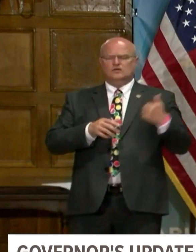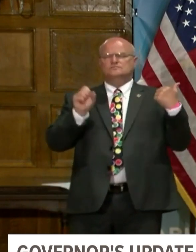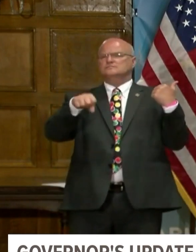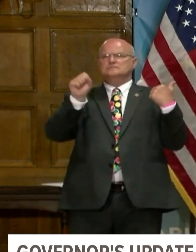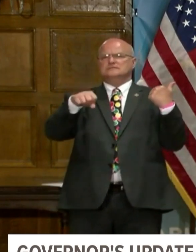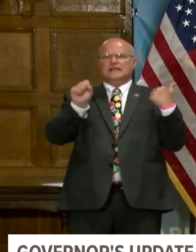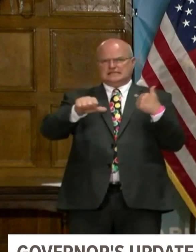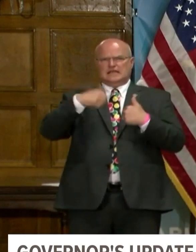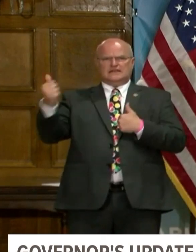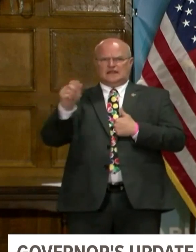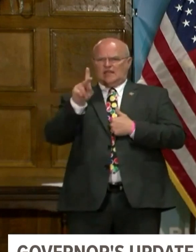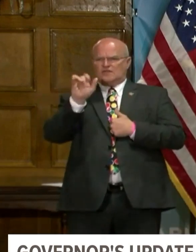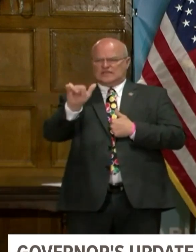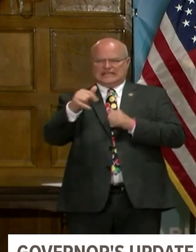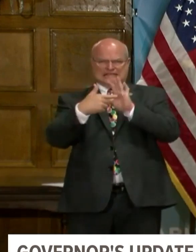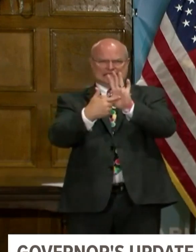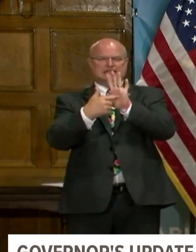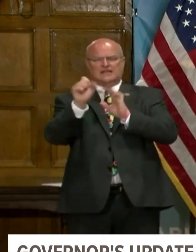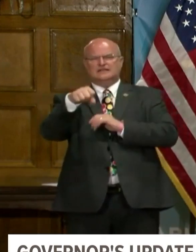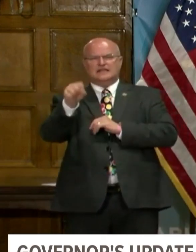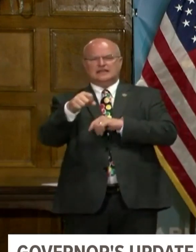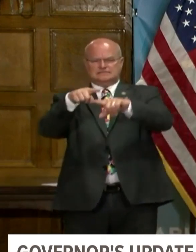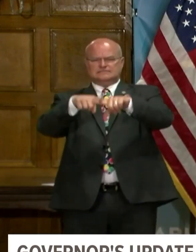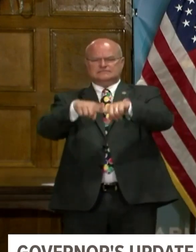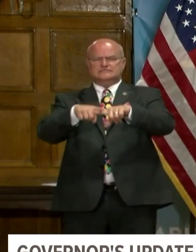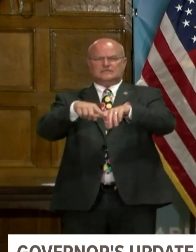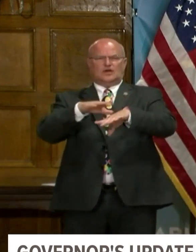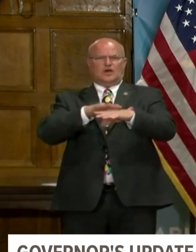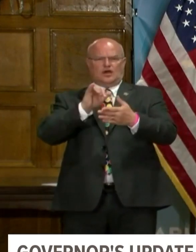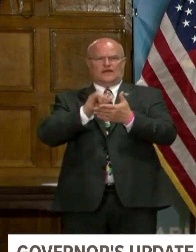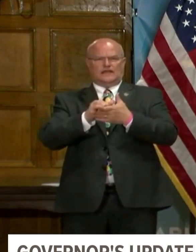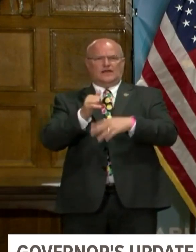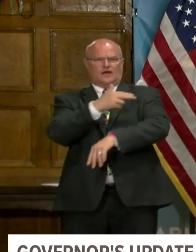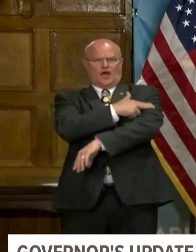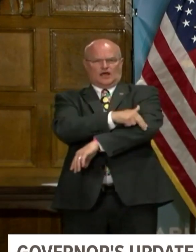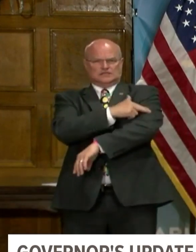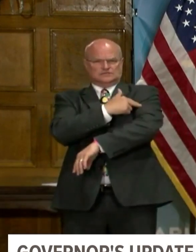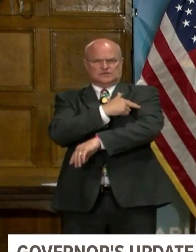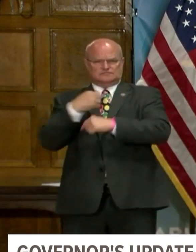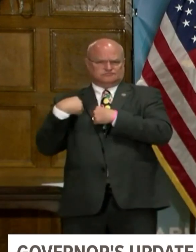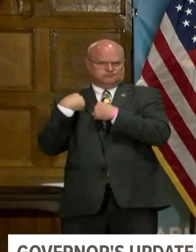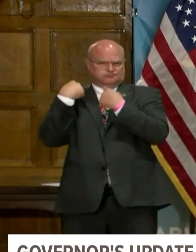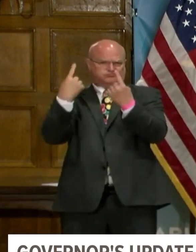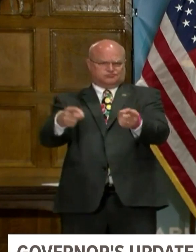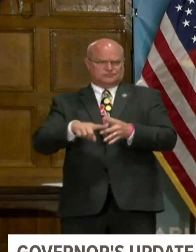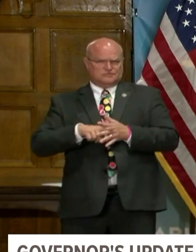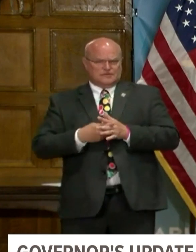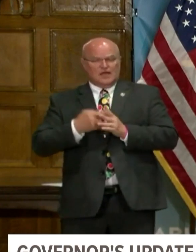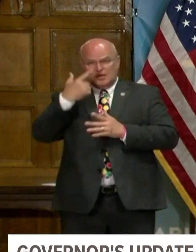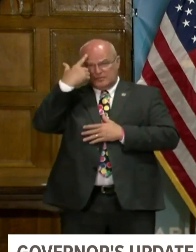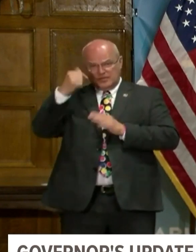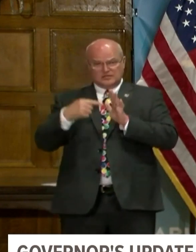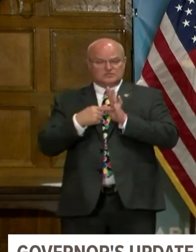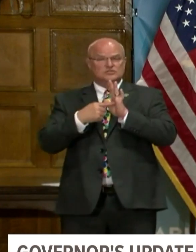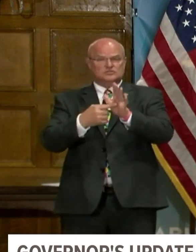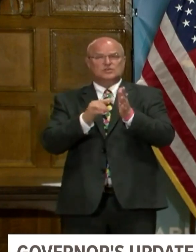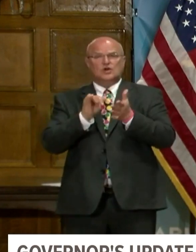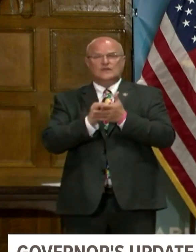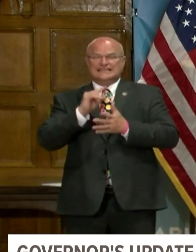Yes, that is another key indicator. We've relied upon that really from the beginning because it shows